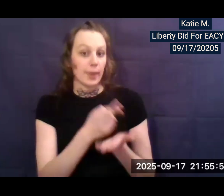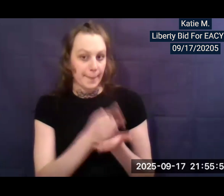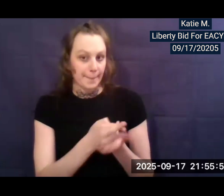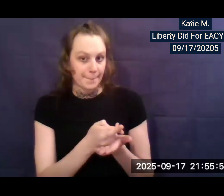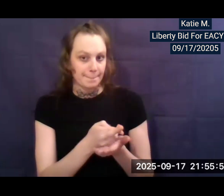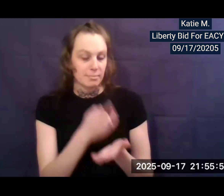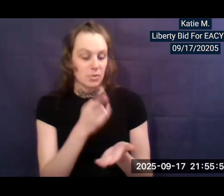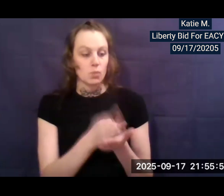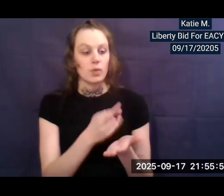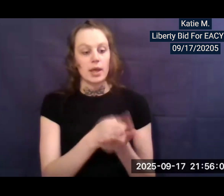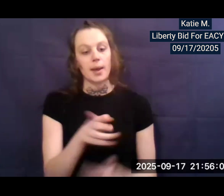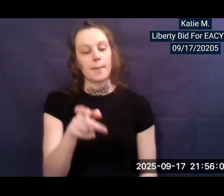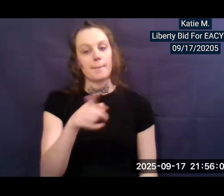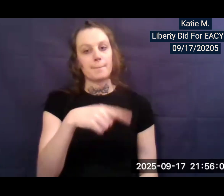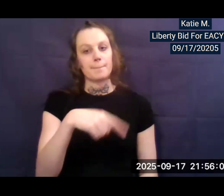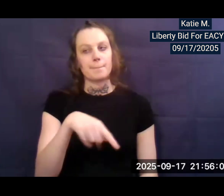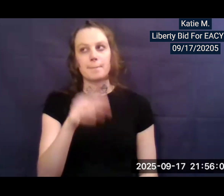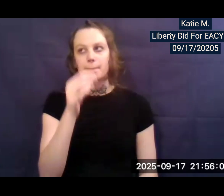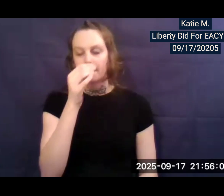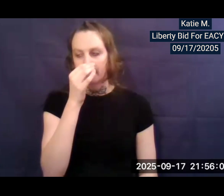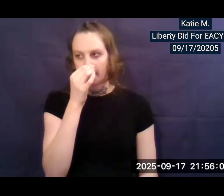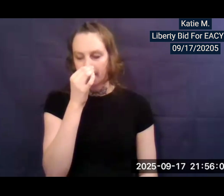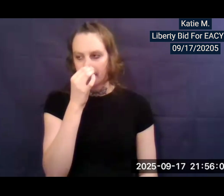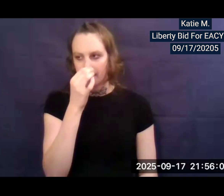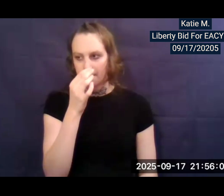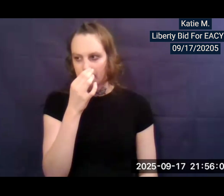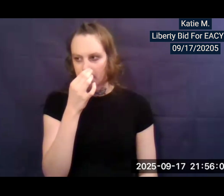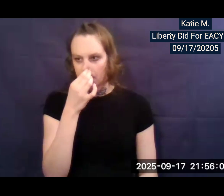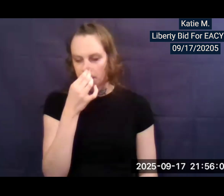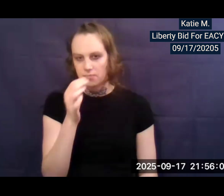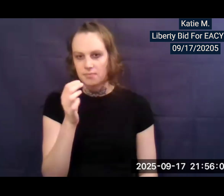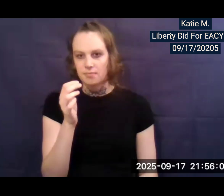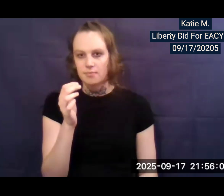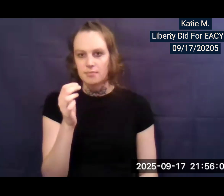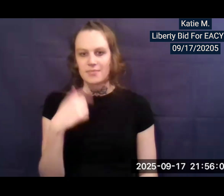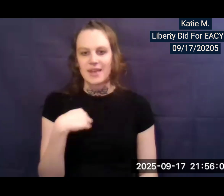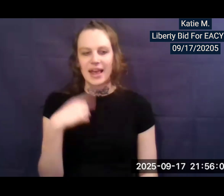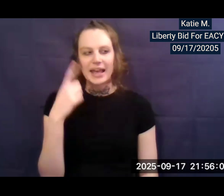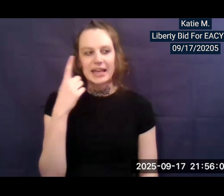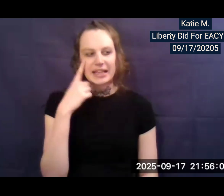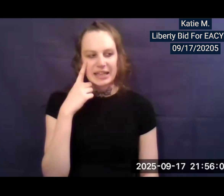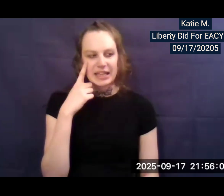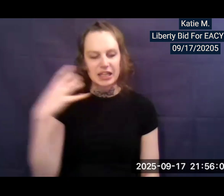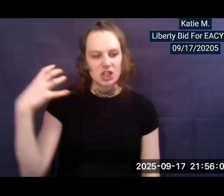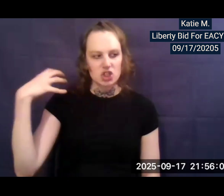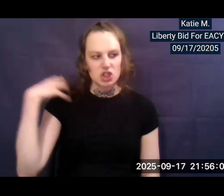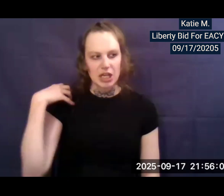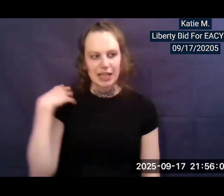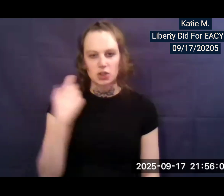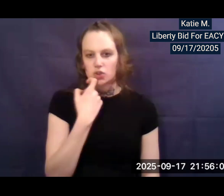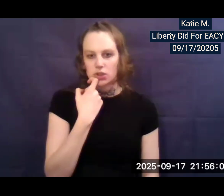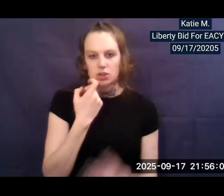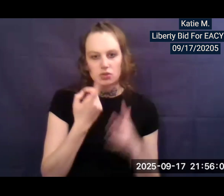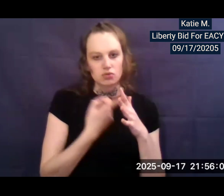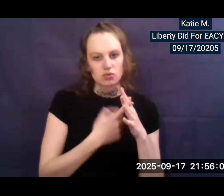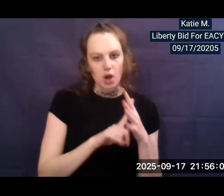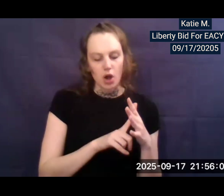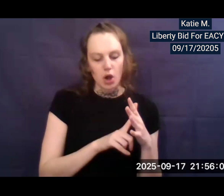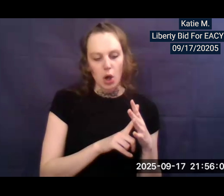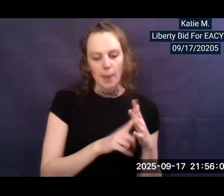about the app with the chair app was just starting, and like they showed me to the website of like where to find an